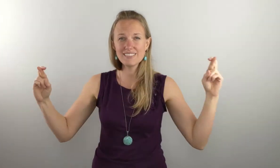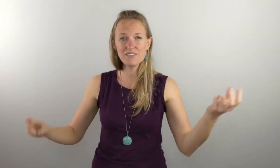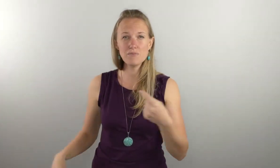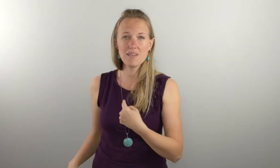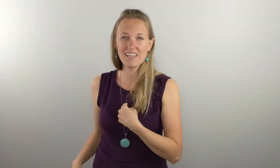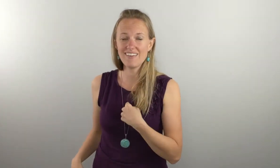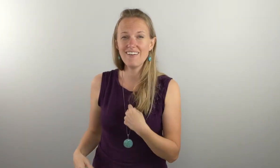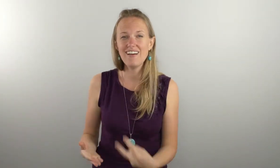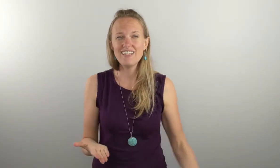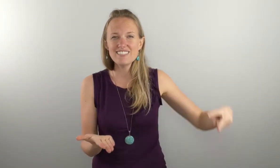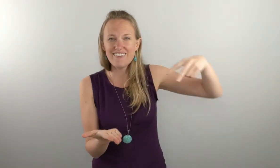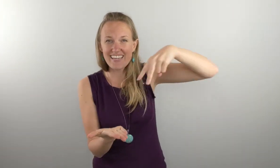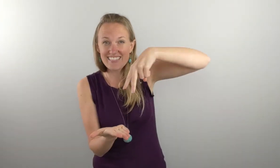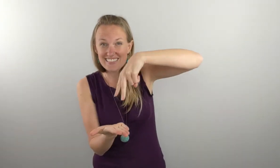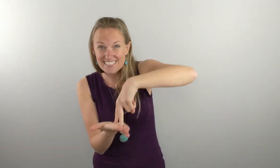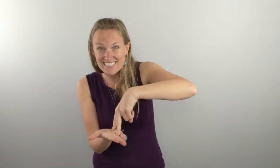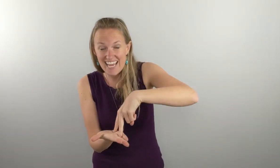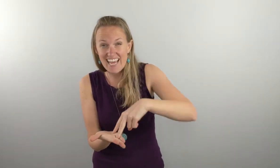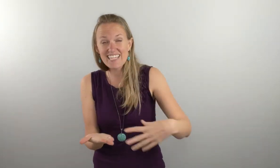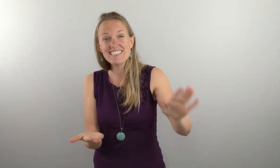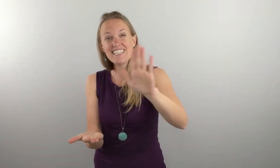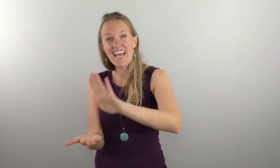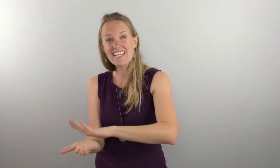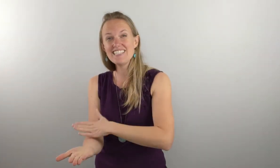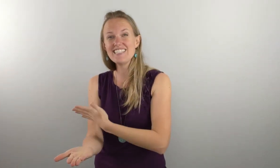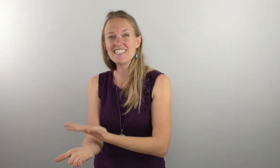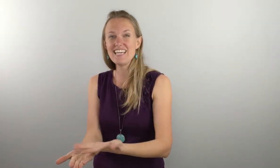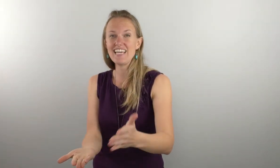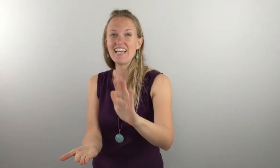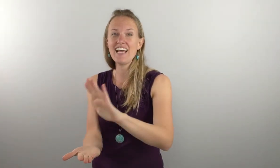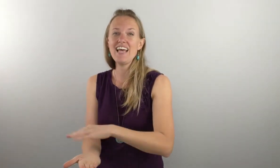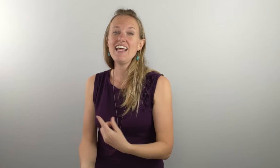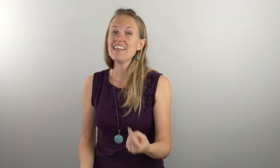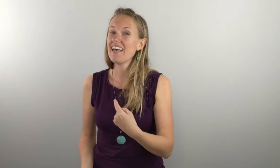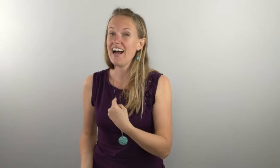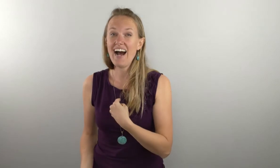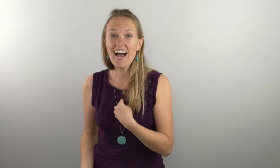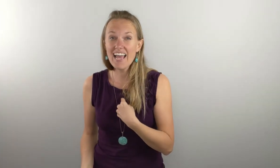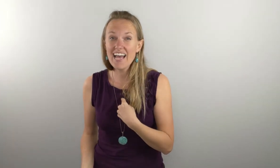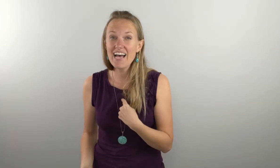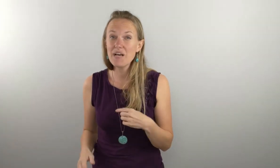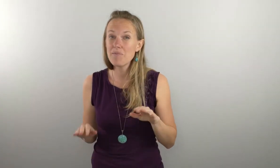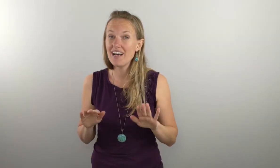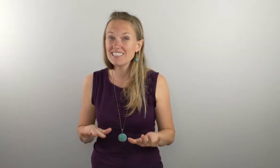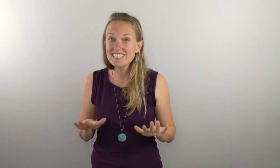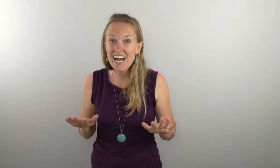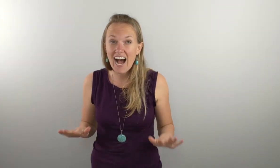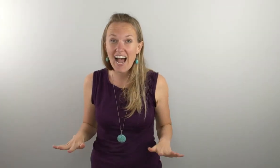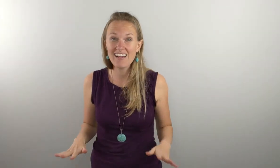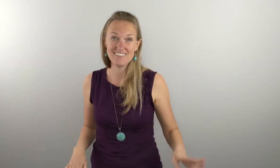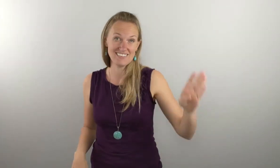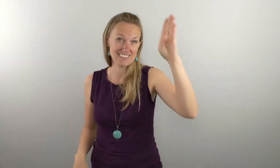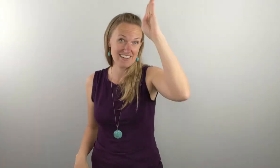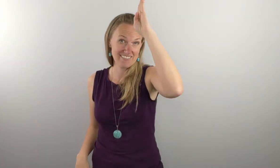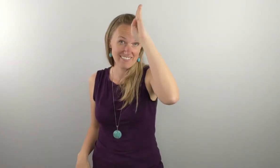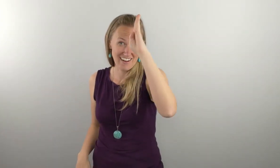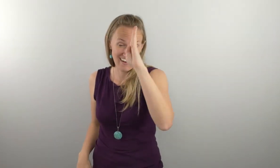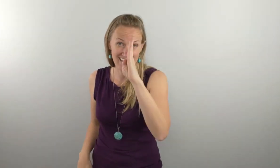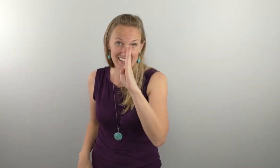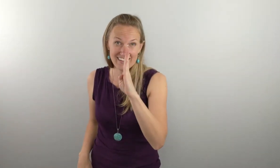rescued me so I can stand and sing that I am a child of God.